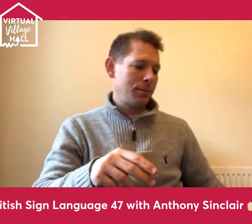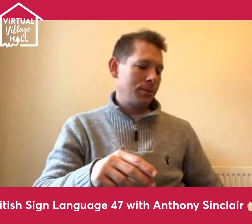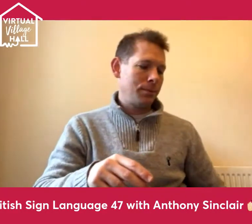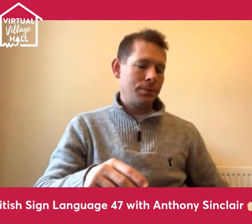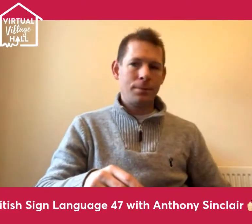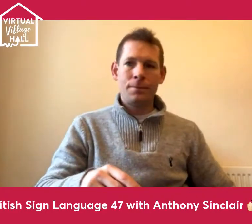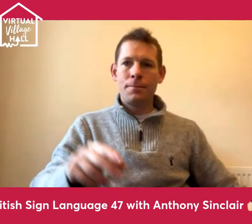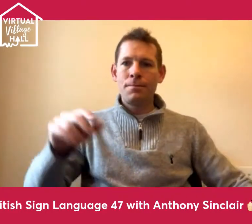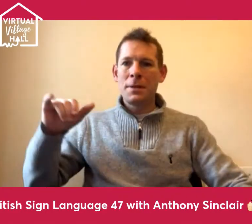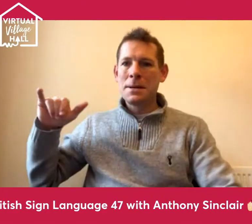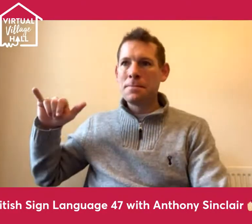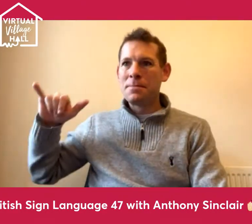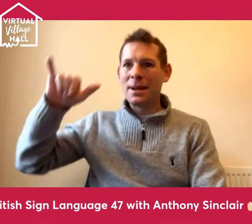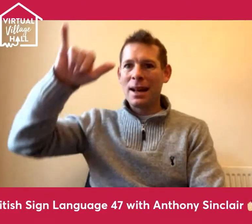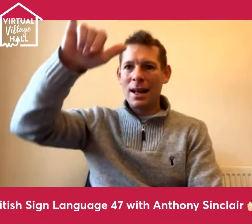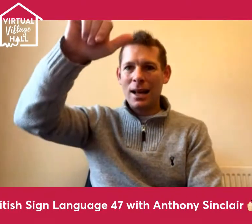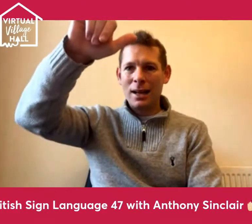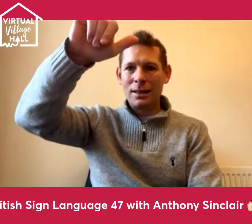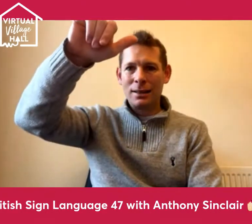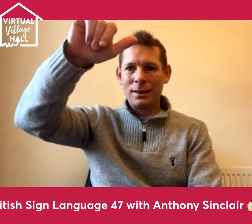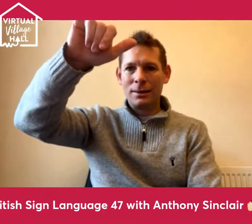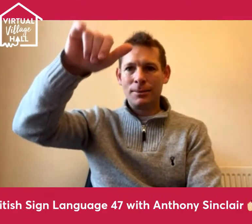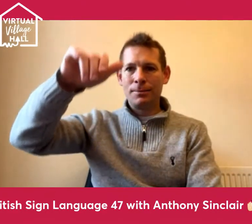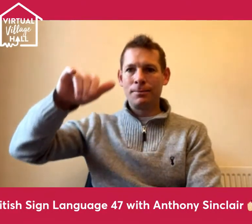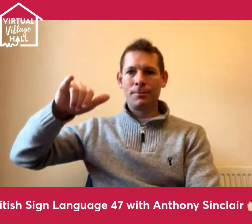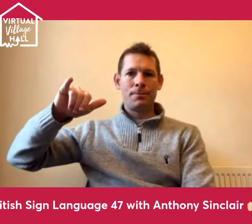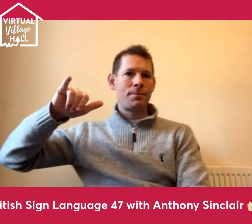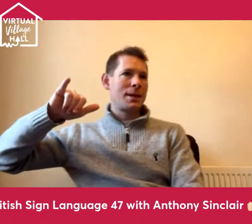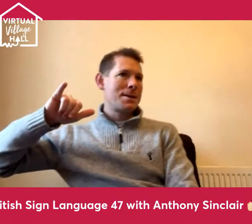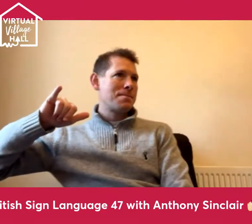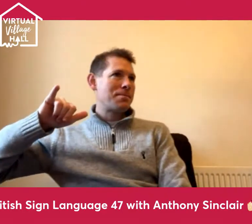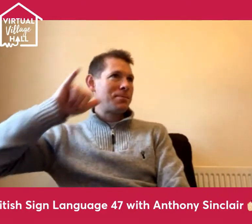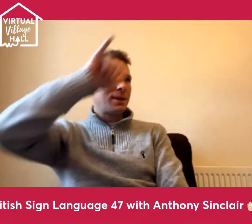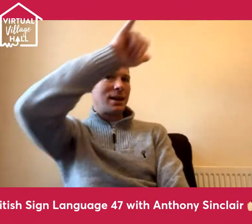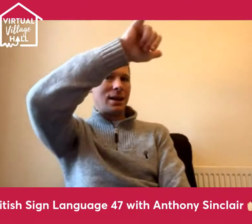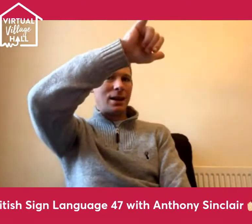And here we have an airplane or a plane.